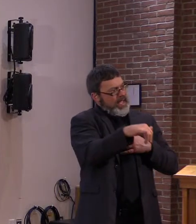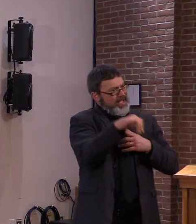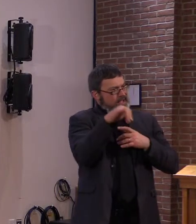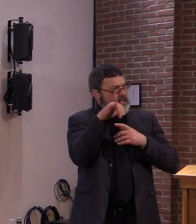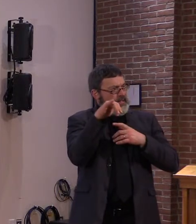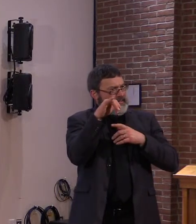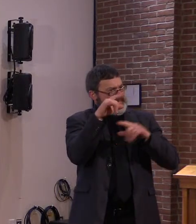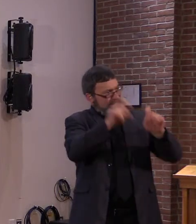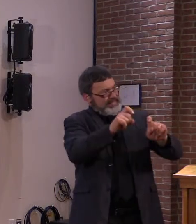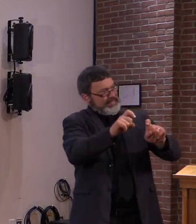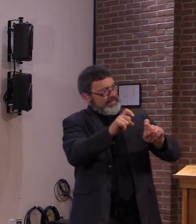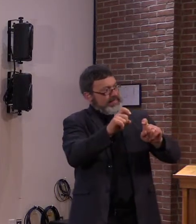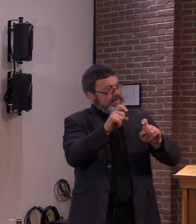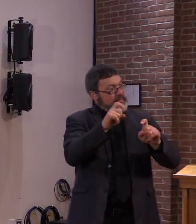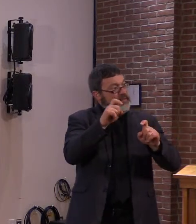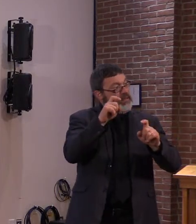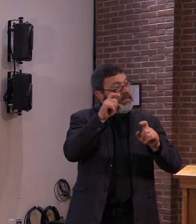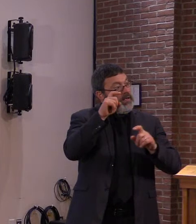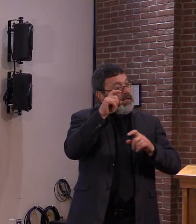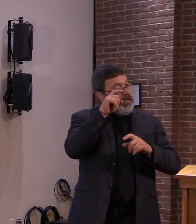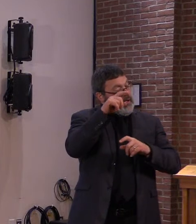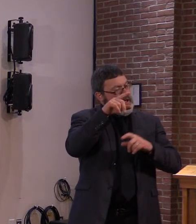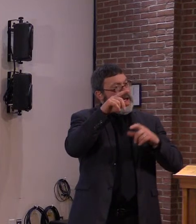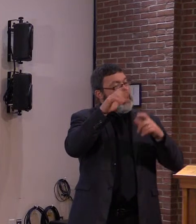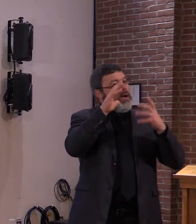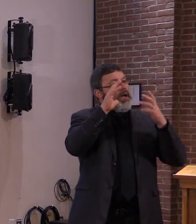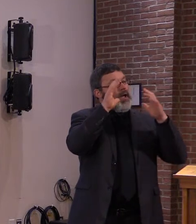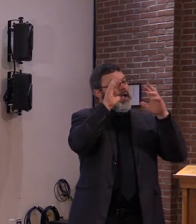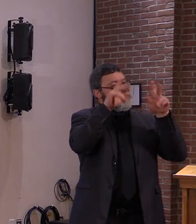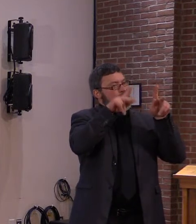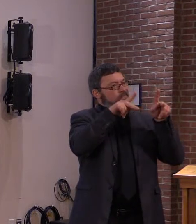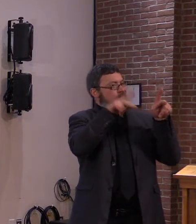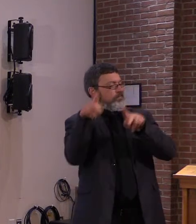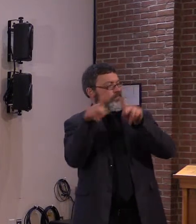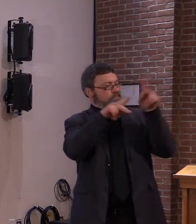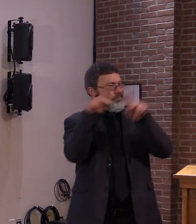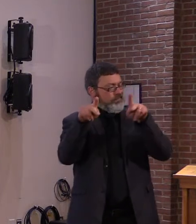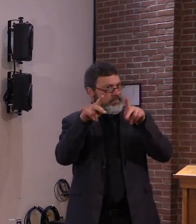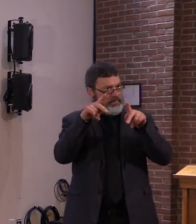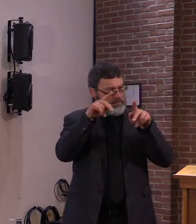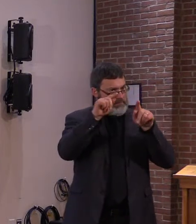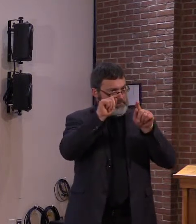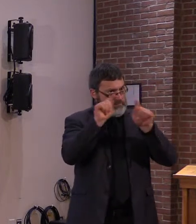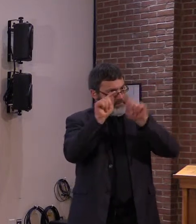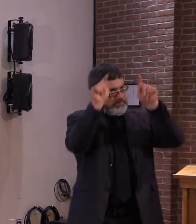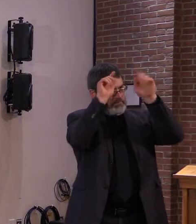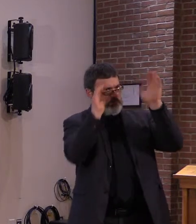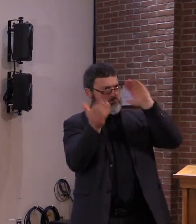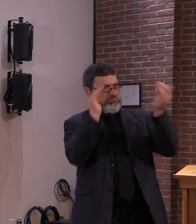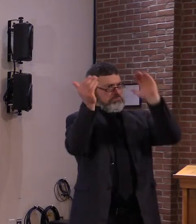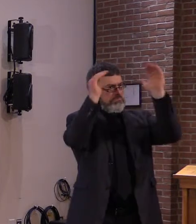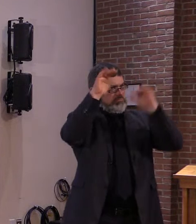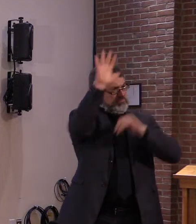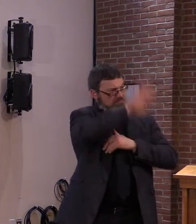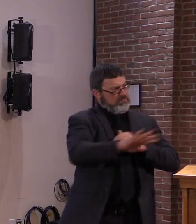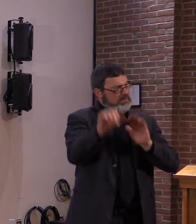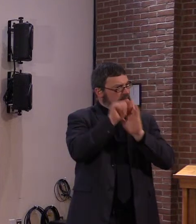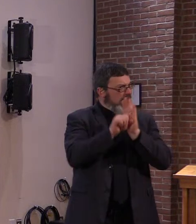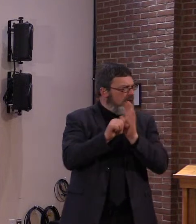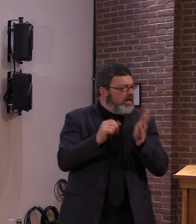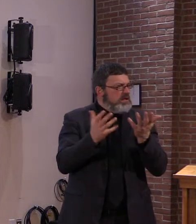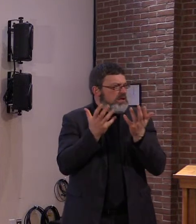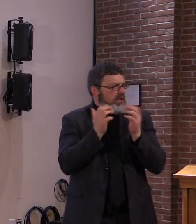that you just talked about. But Dr. Levine? Thank you. And I don't have an update for the last day or so,